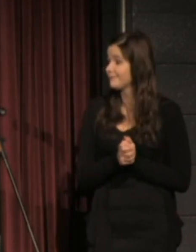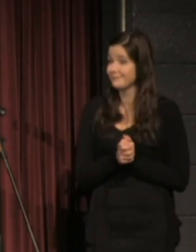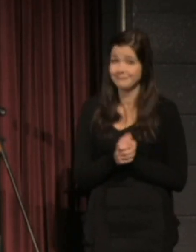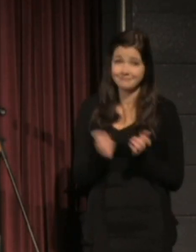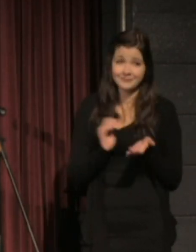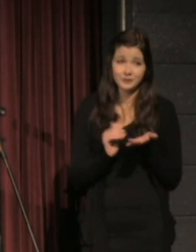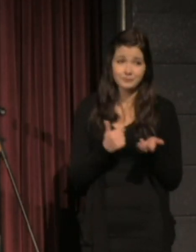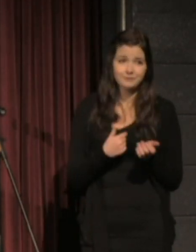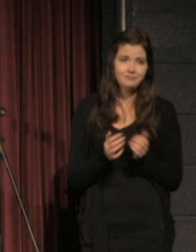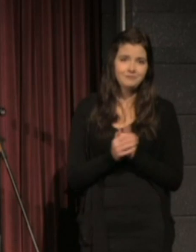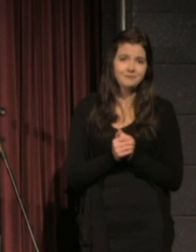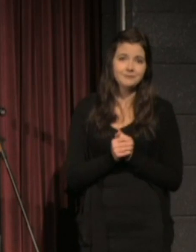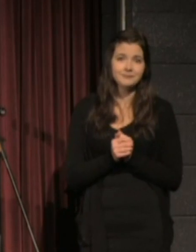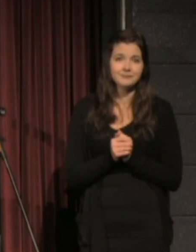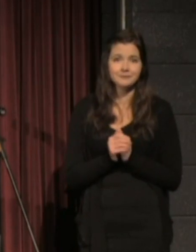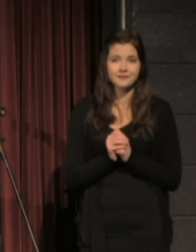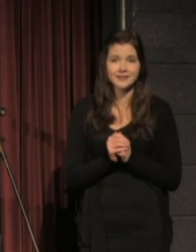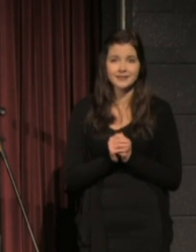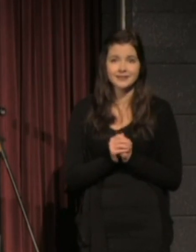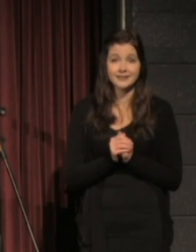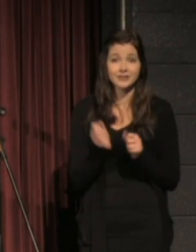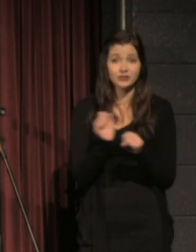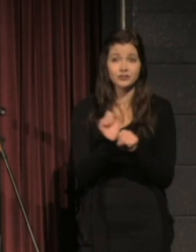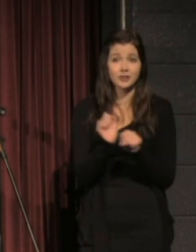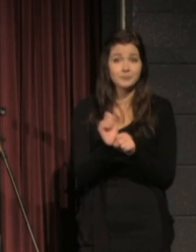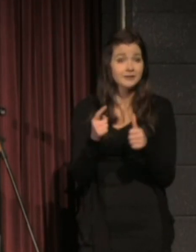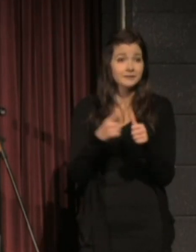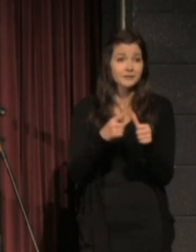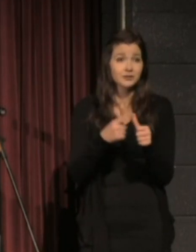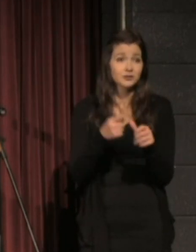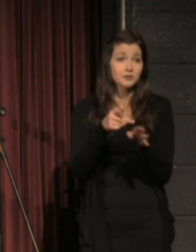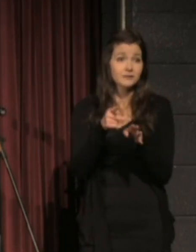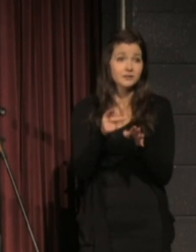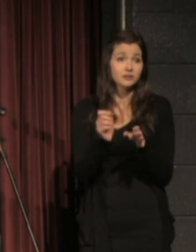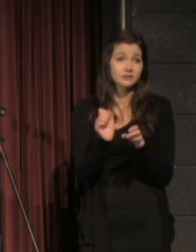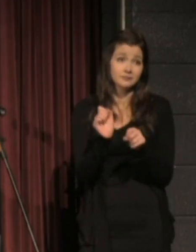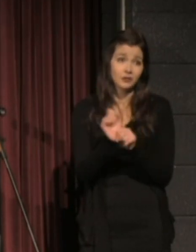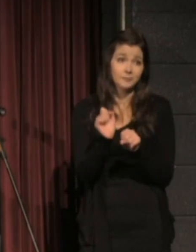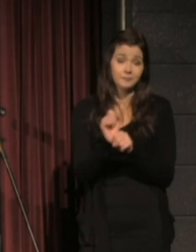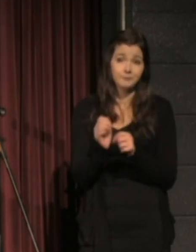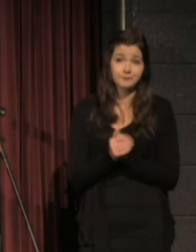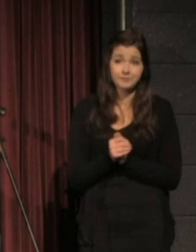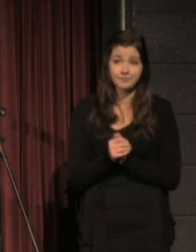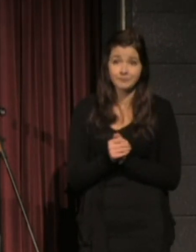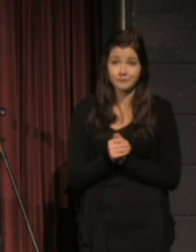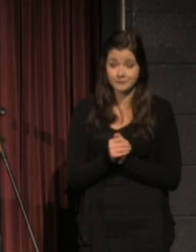Excuse me. That job was my very first professional position.